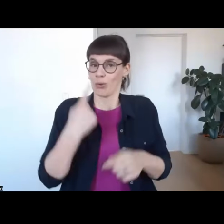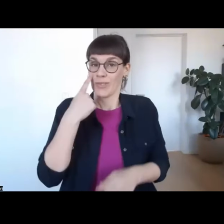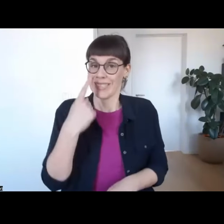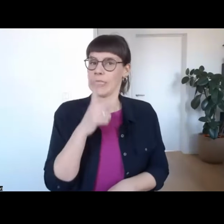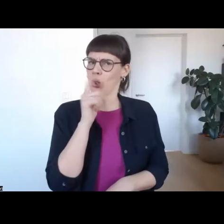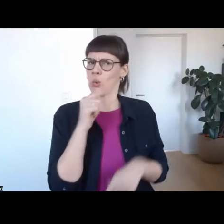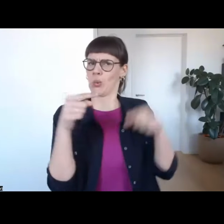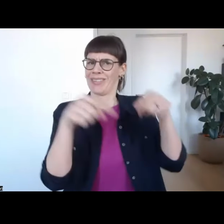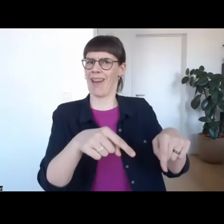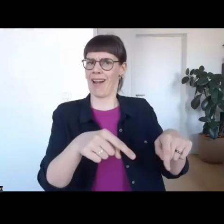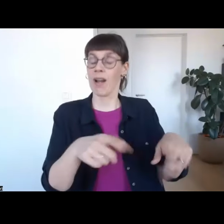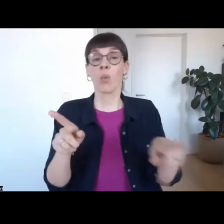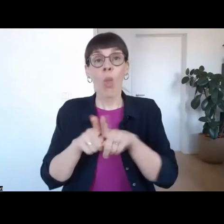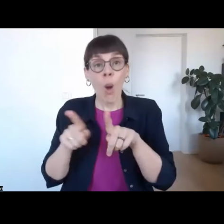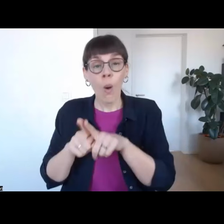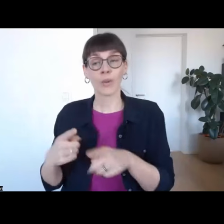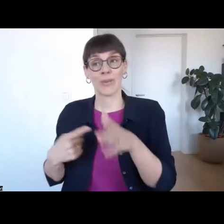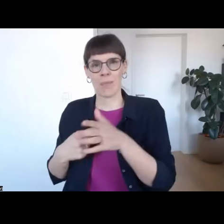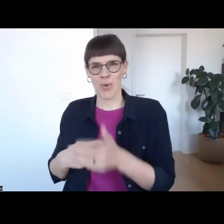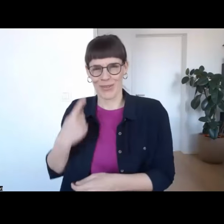And I think for sign language interpreters,